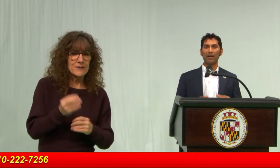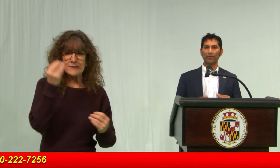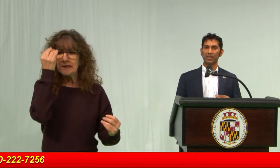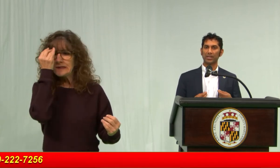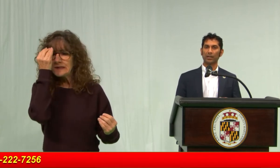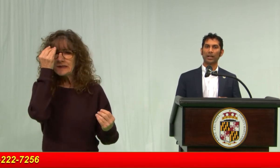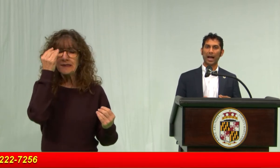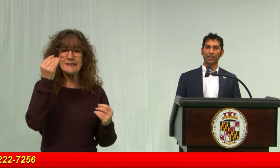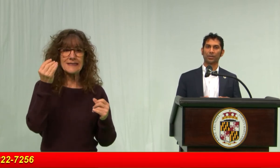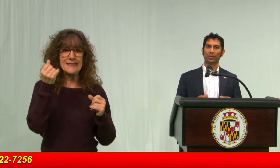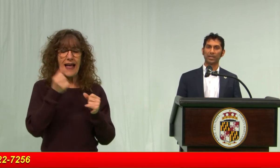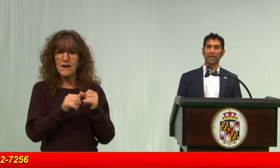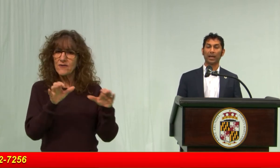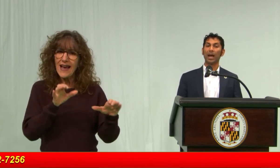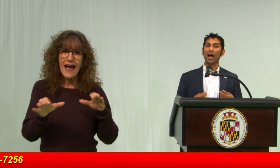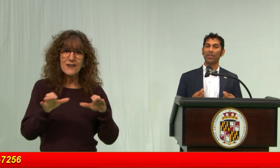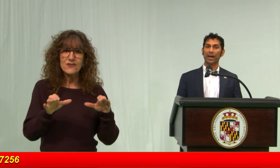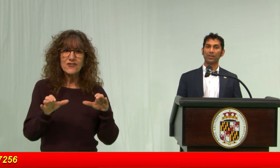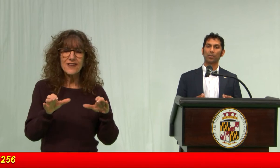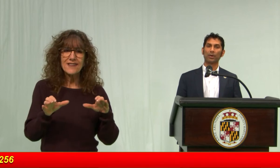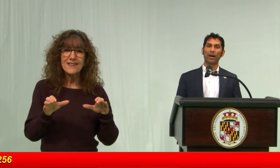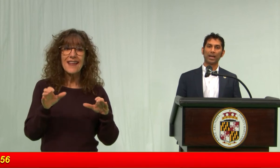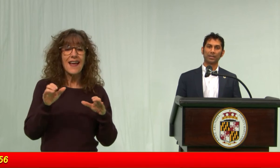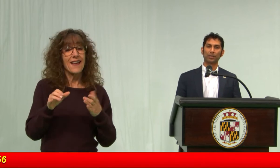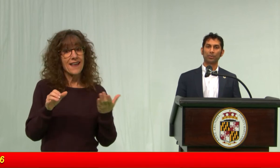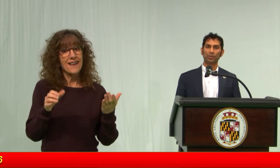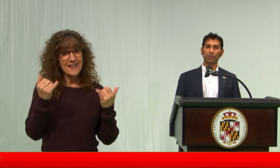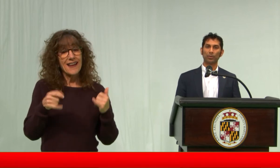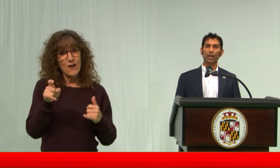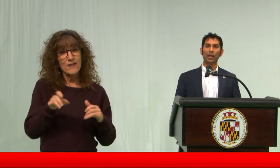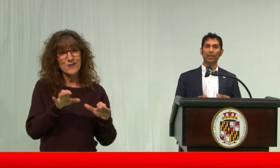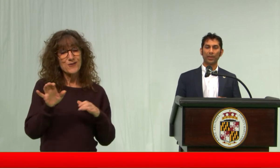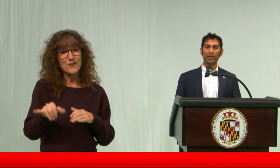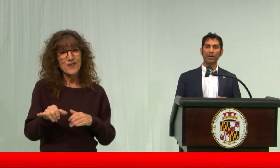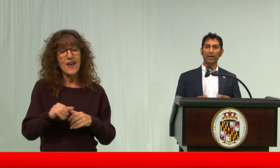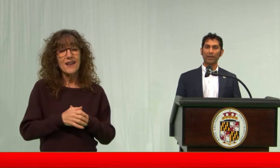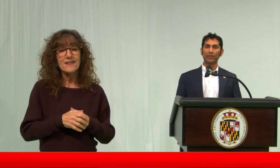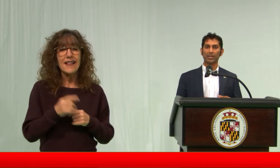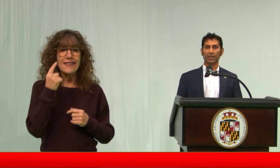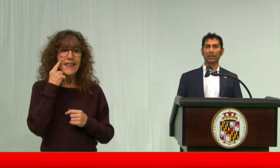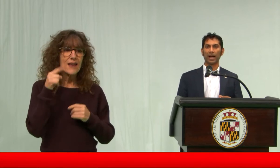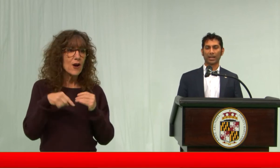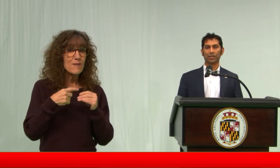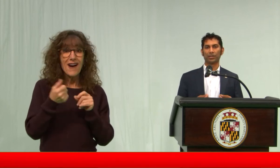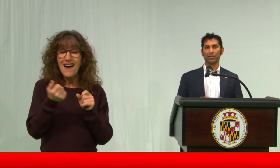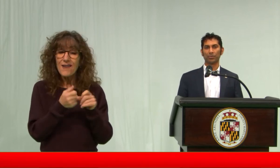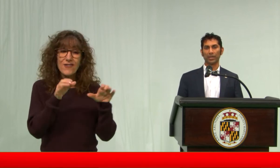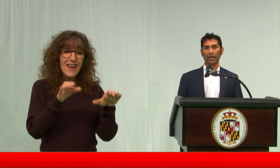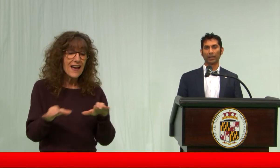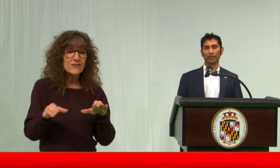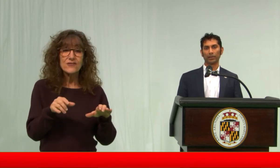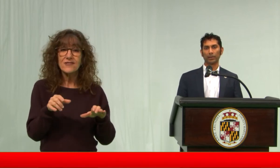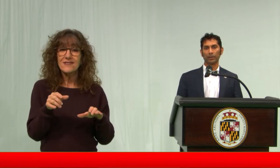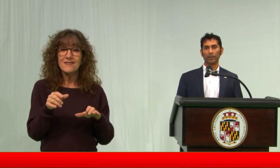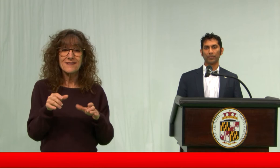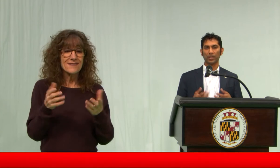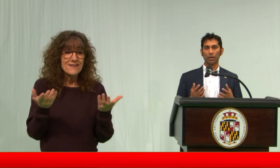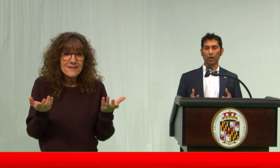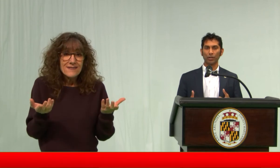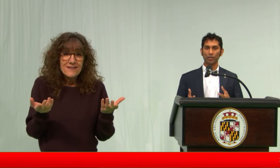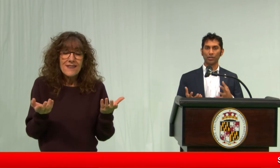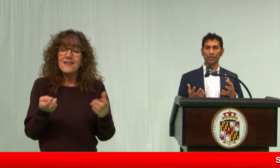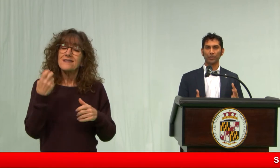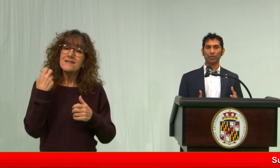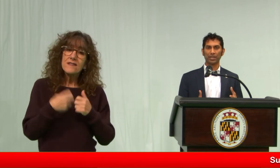about every single action we take. And that is what we're asking you to do. Think about every single action that you take.